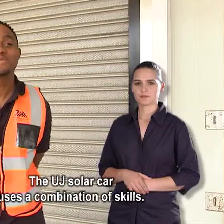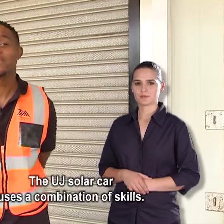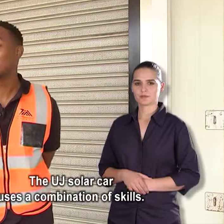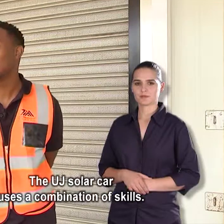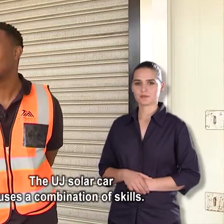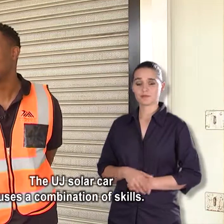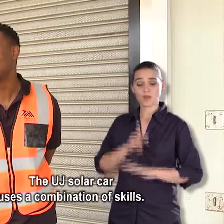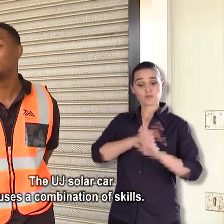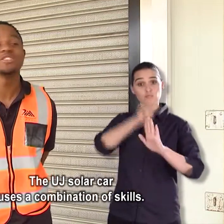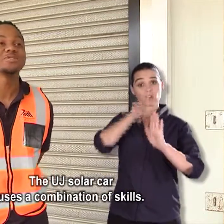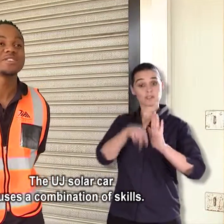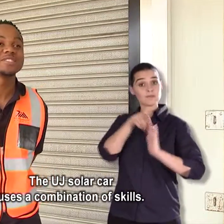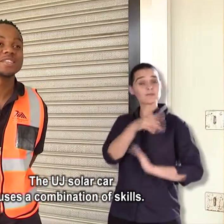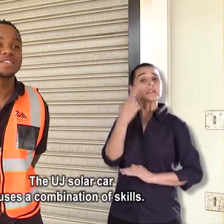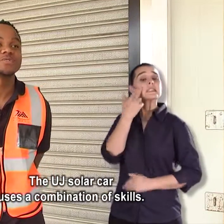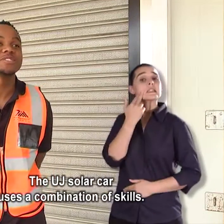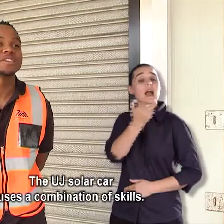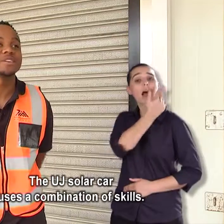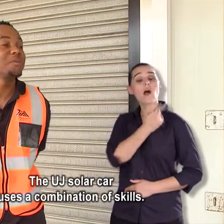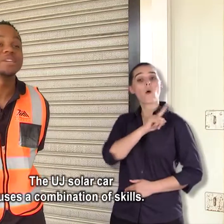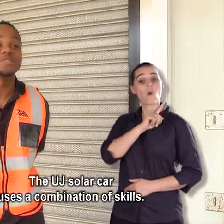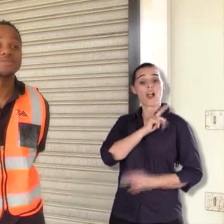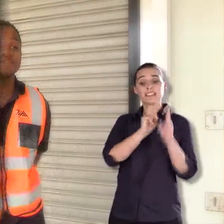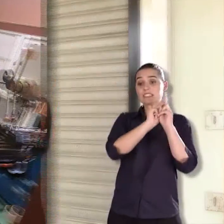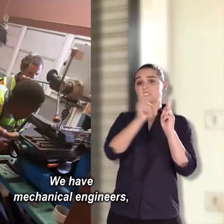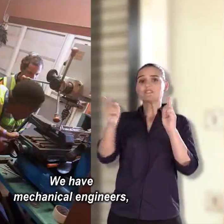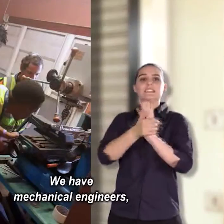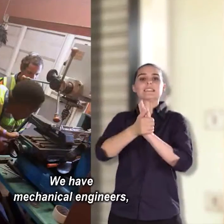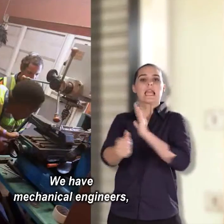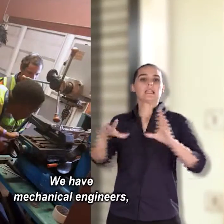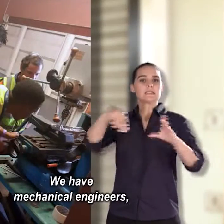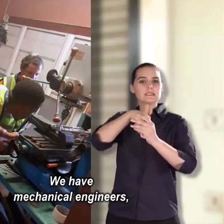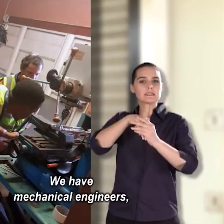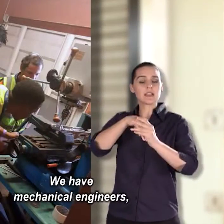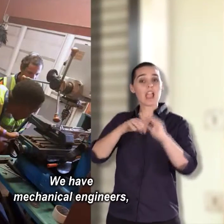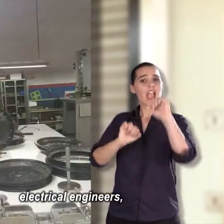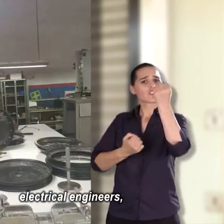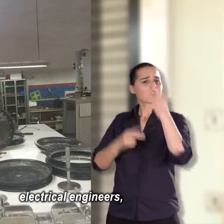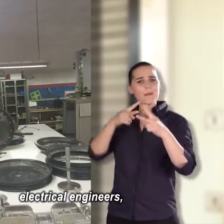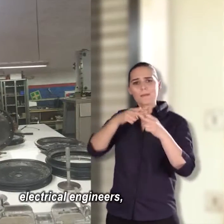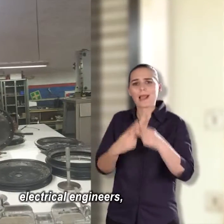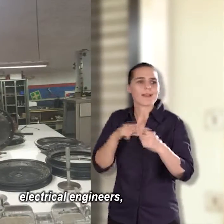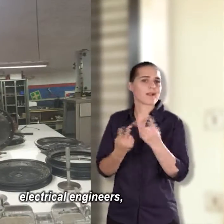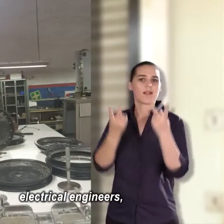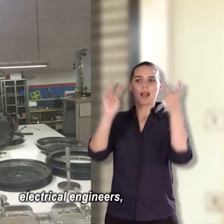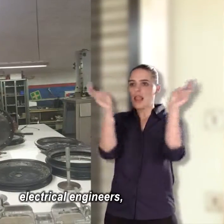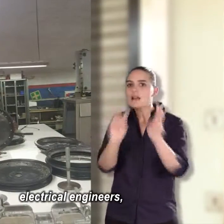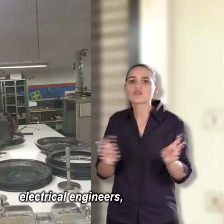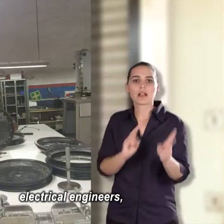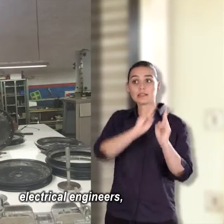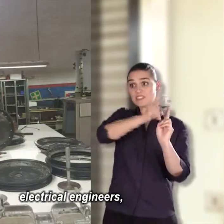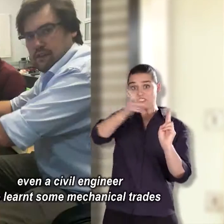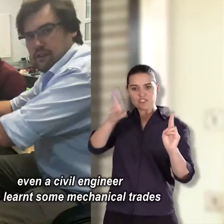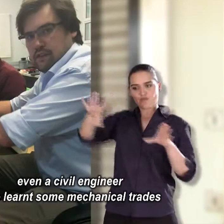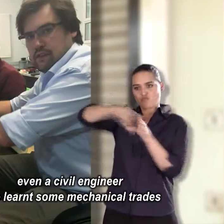The nice thing about the UJ solar car is that it uses a combination of skills. So we have the likes of mechanical engineers, electrical engineers, and